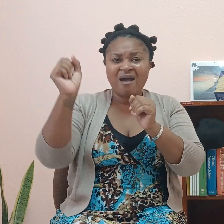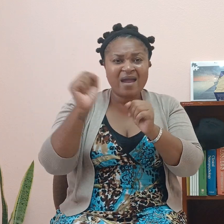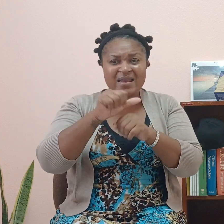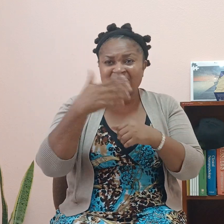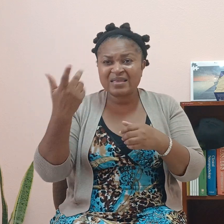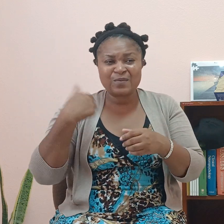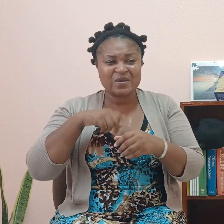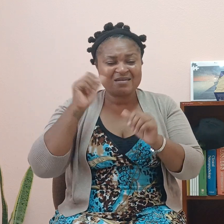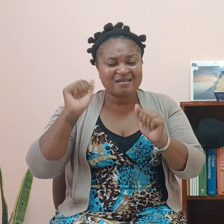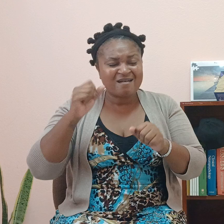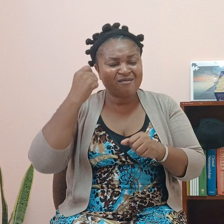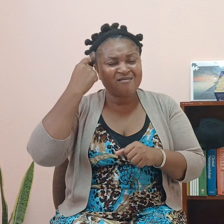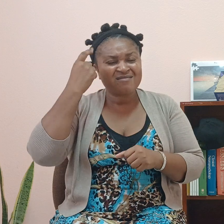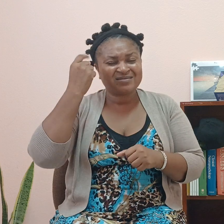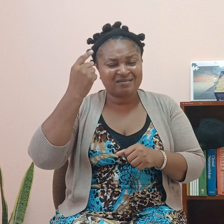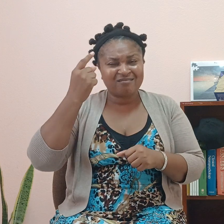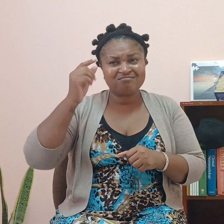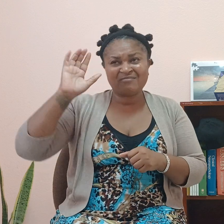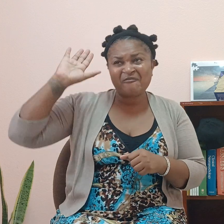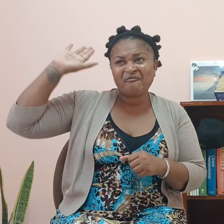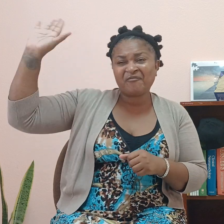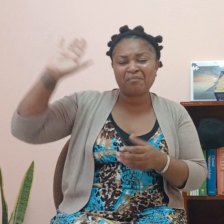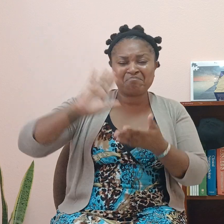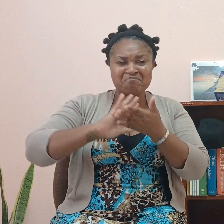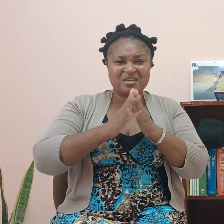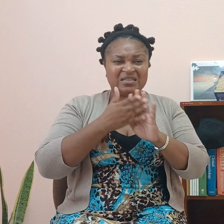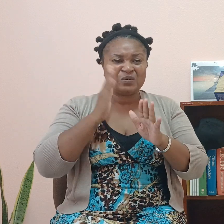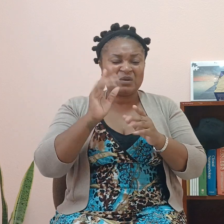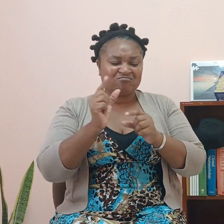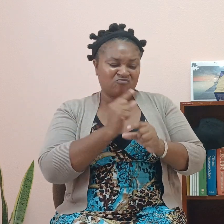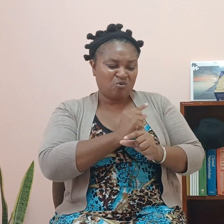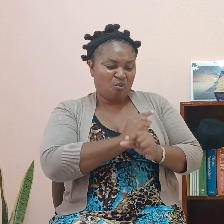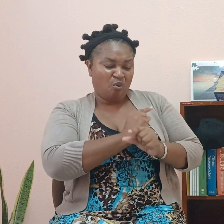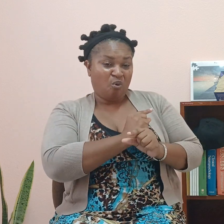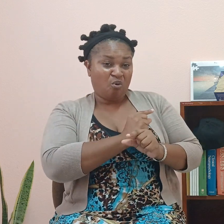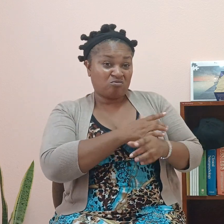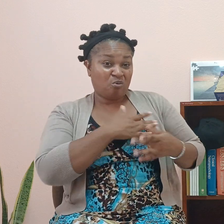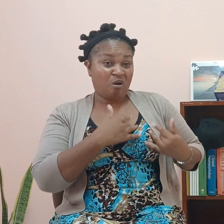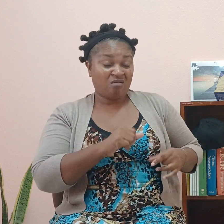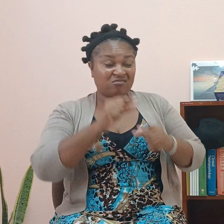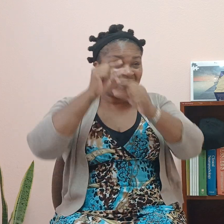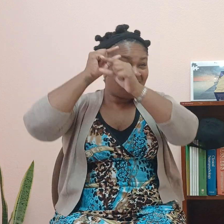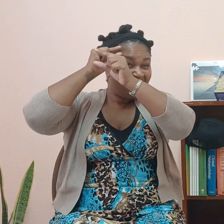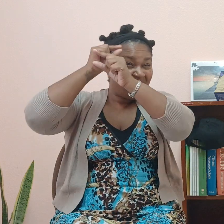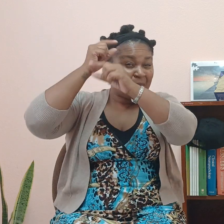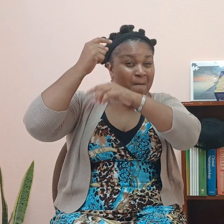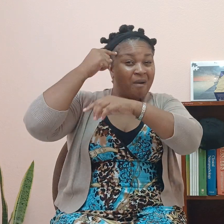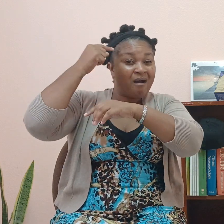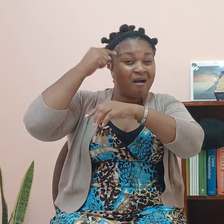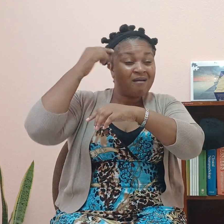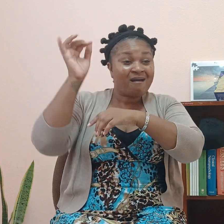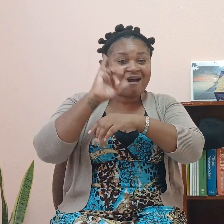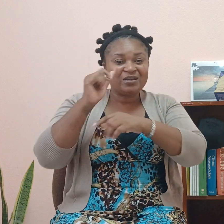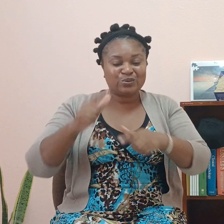His peace will guard your hearts and minds as you live in Christ